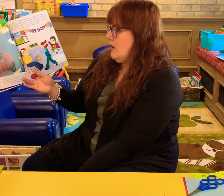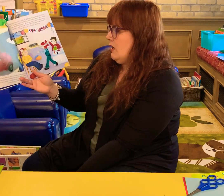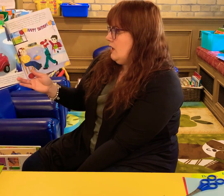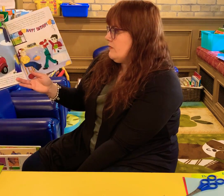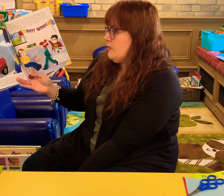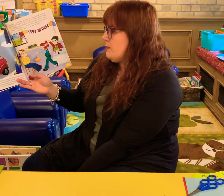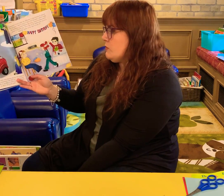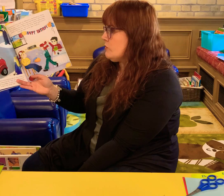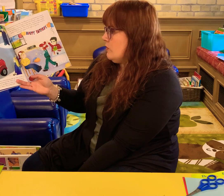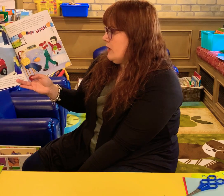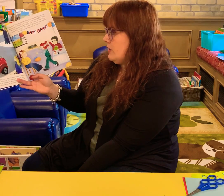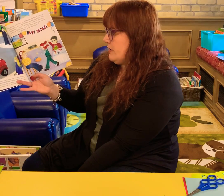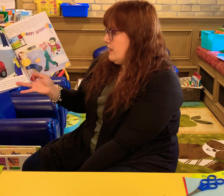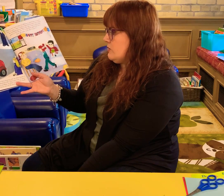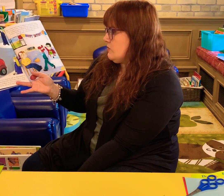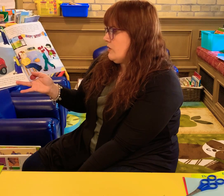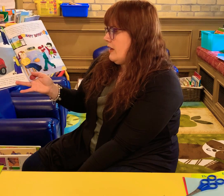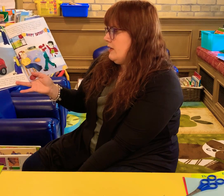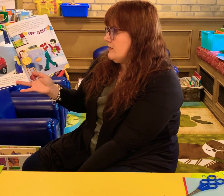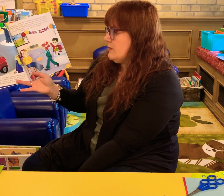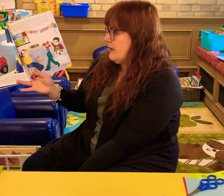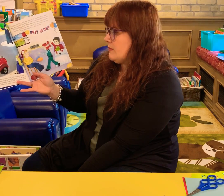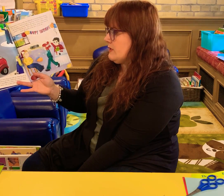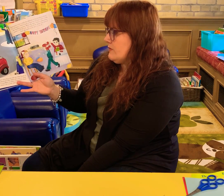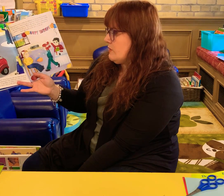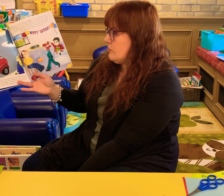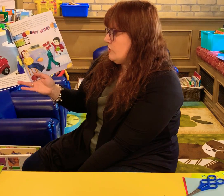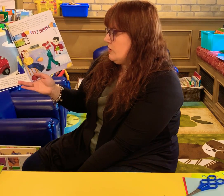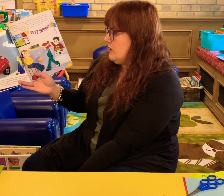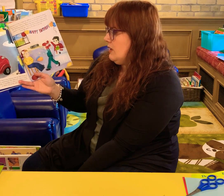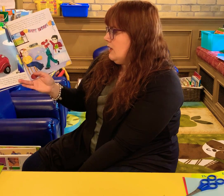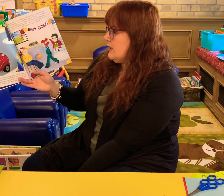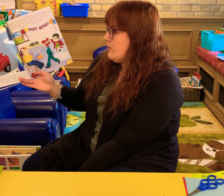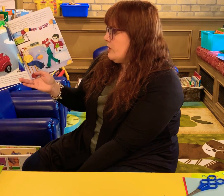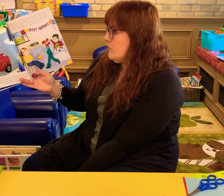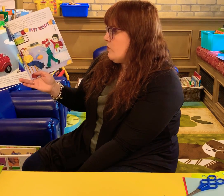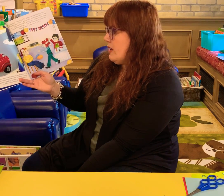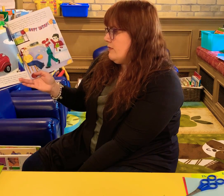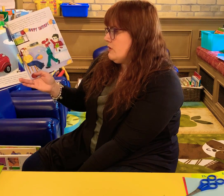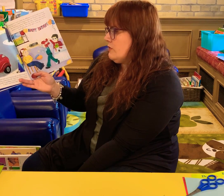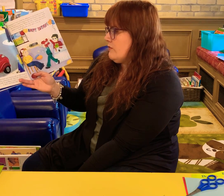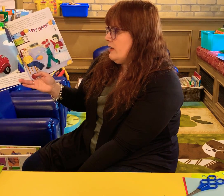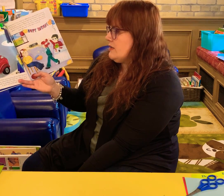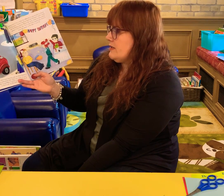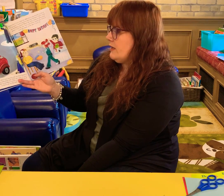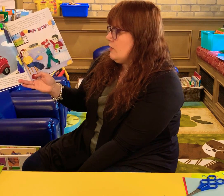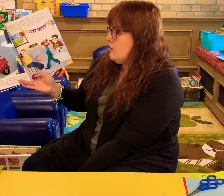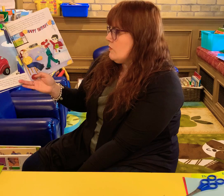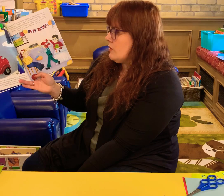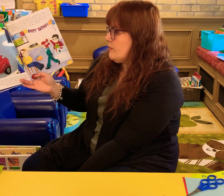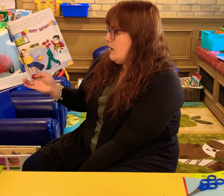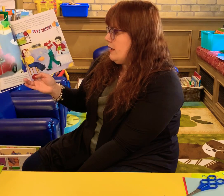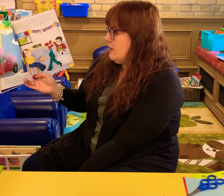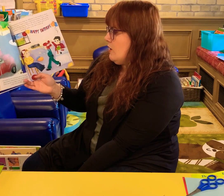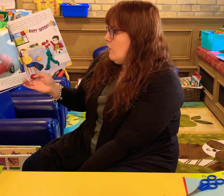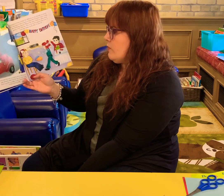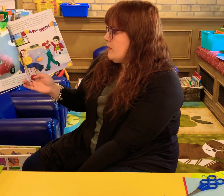even people who don't wear hearing aids use their hands to make themselves understood like when you wave to your friend to say hello or goodbye or when a